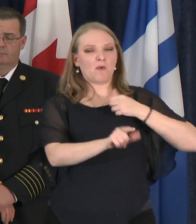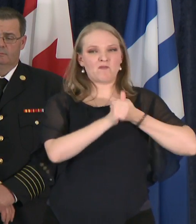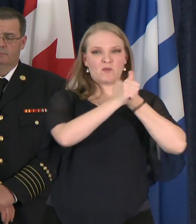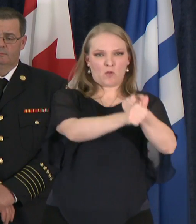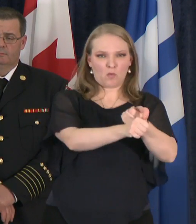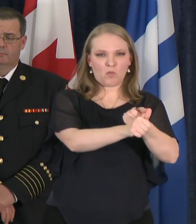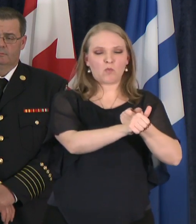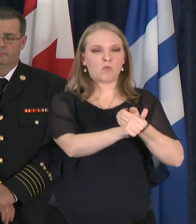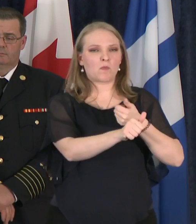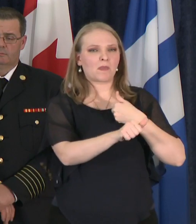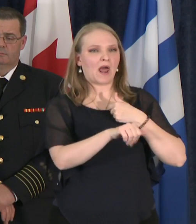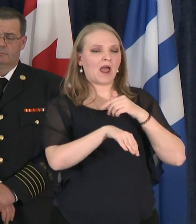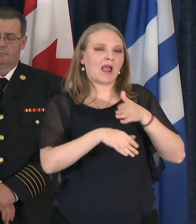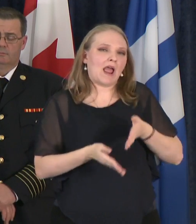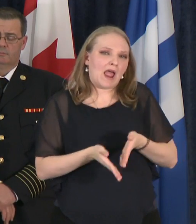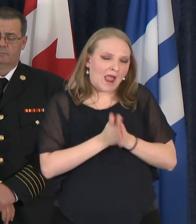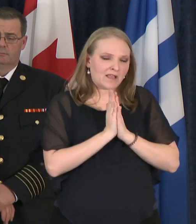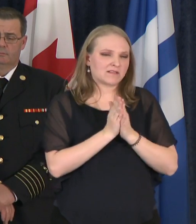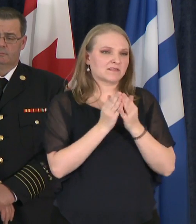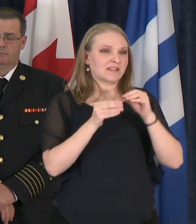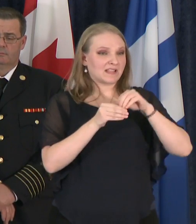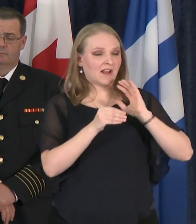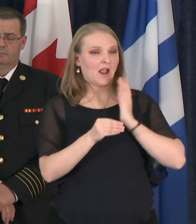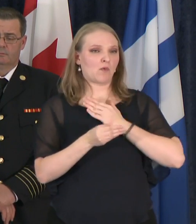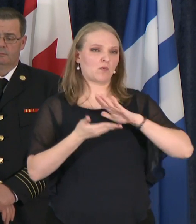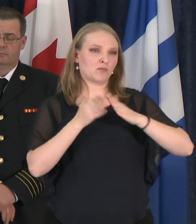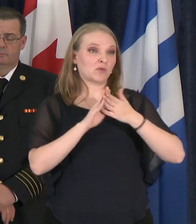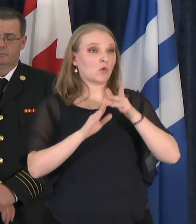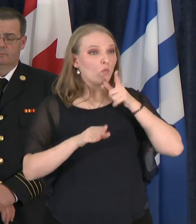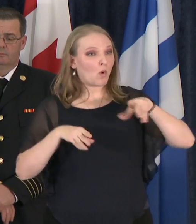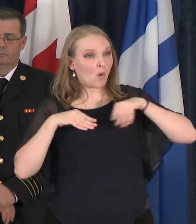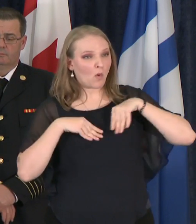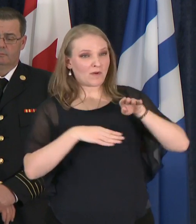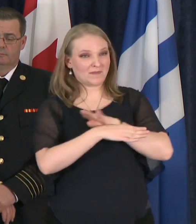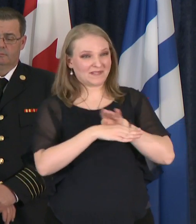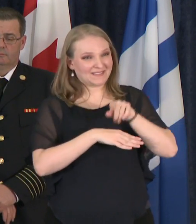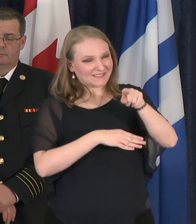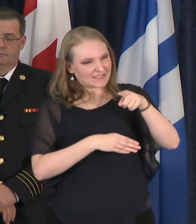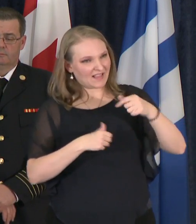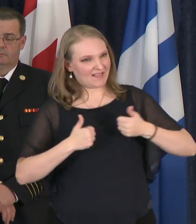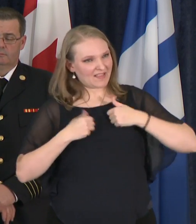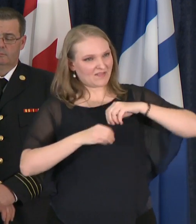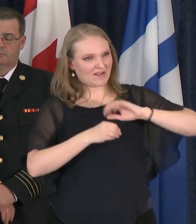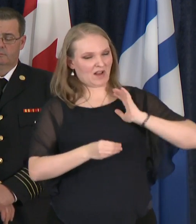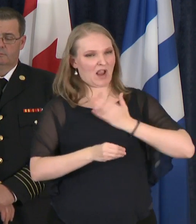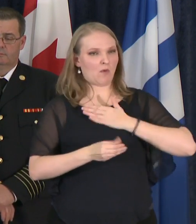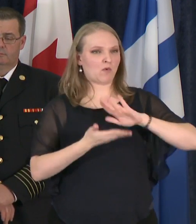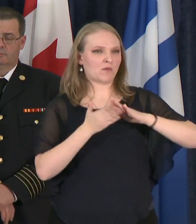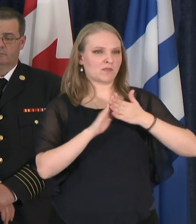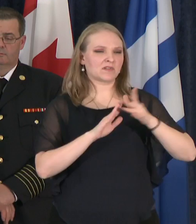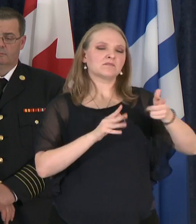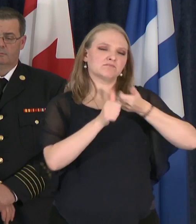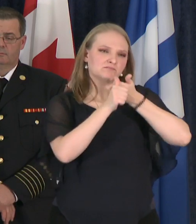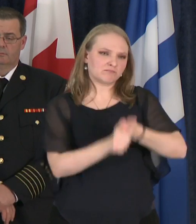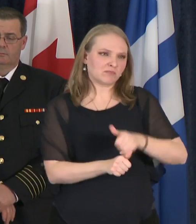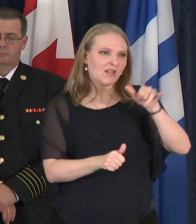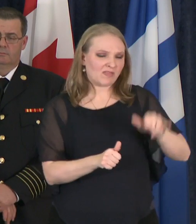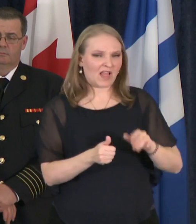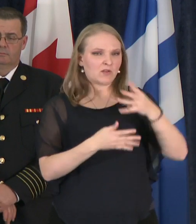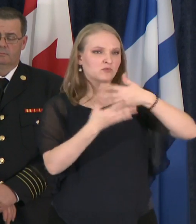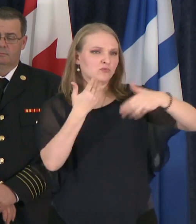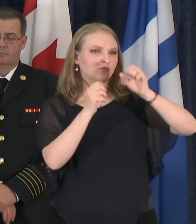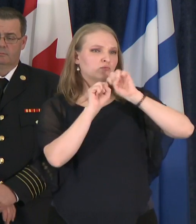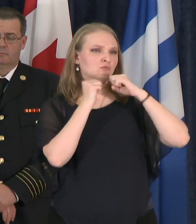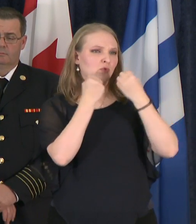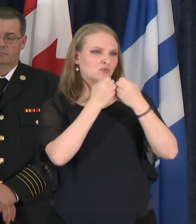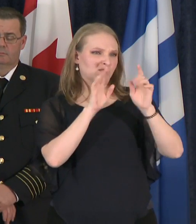upon business owners in our community as members of our community to comply with these social distancing measures that we're putting in